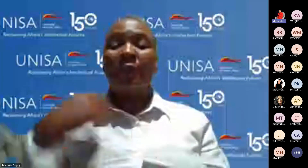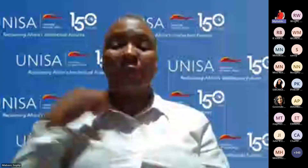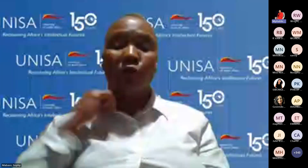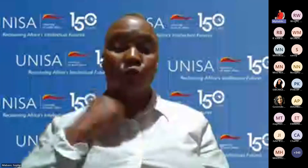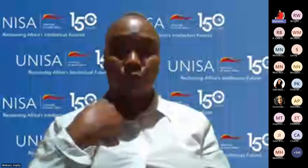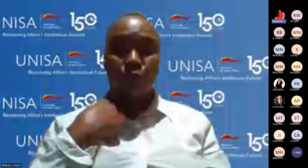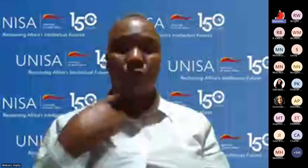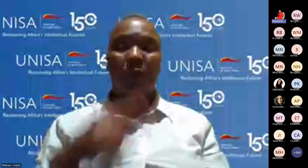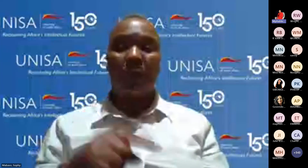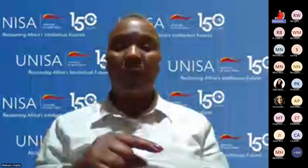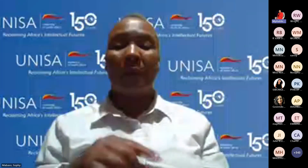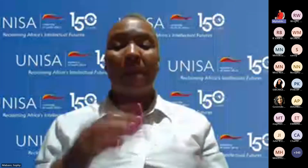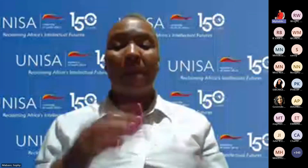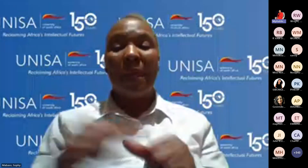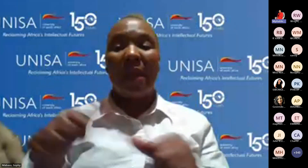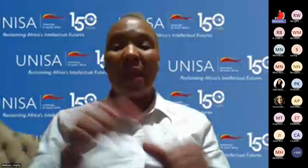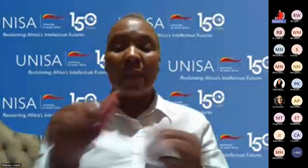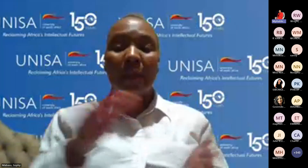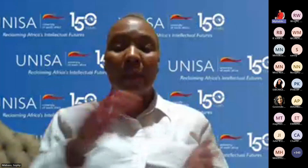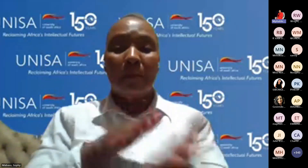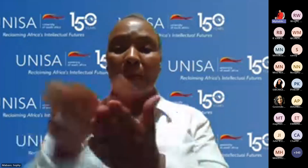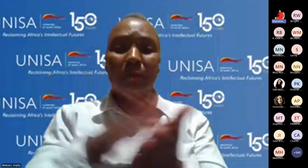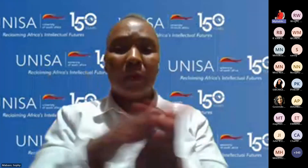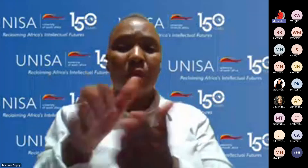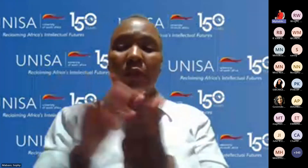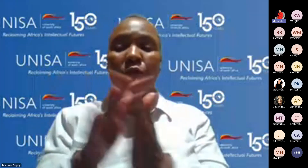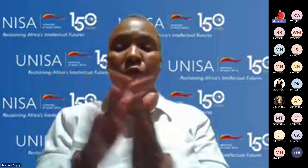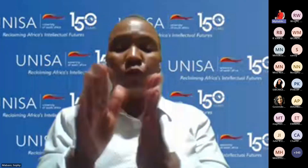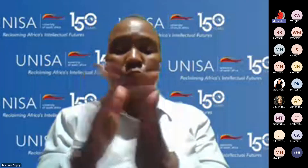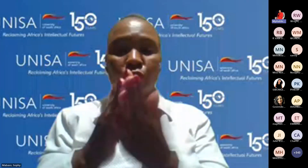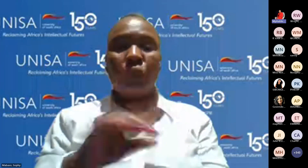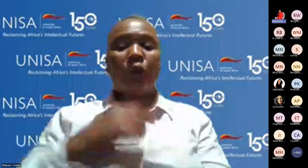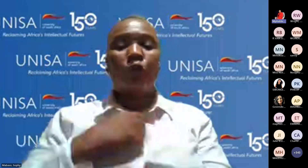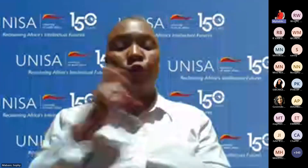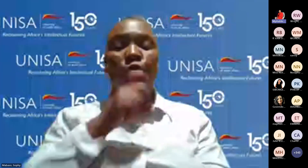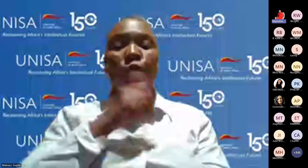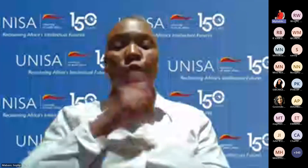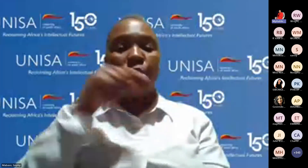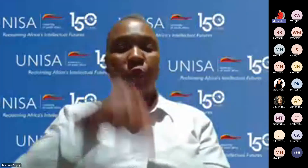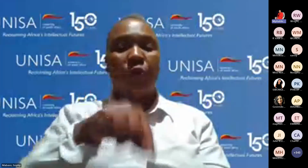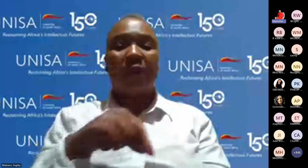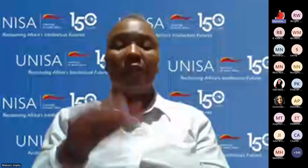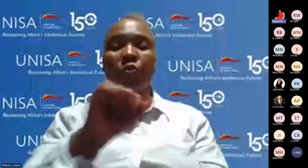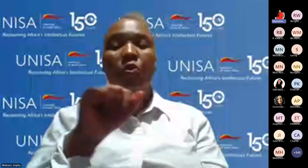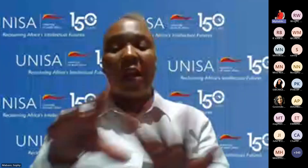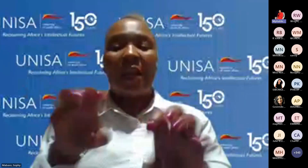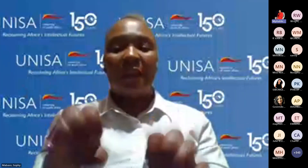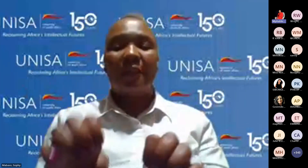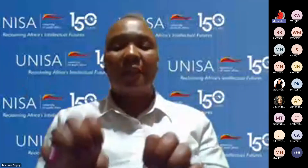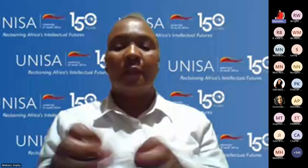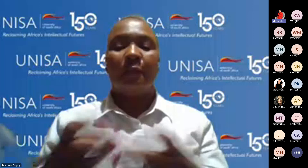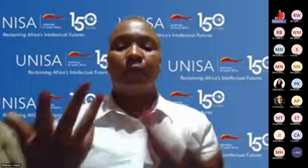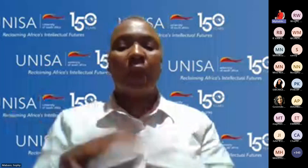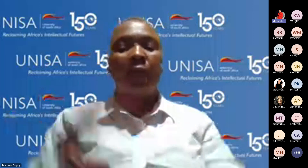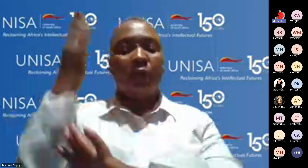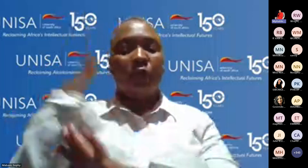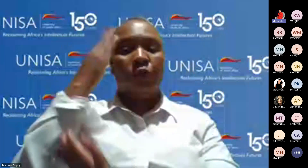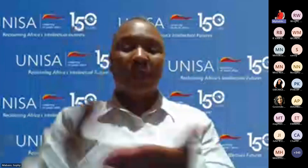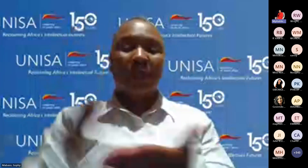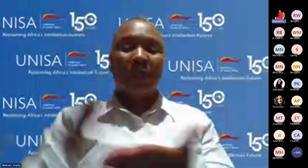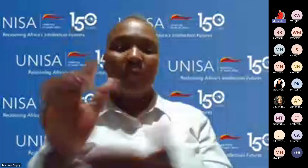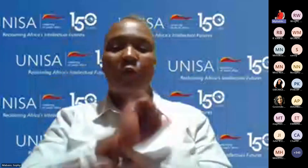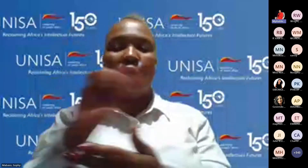rather print the material that you want to use during your exam. If you know some of your